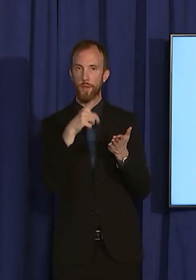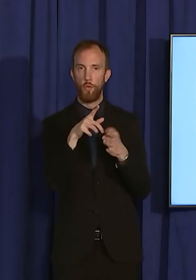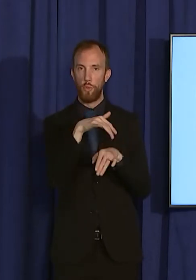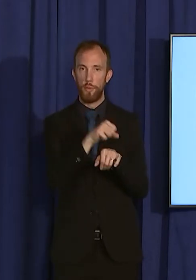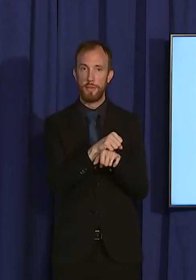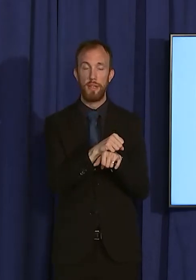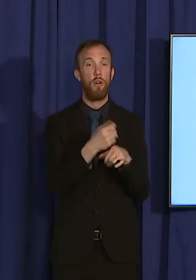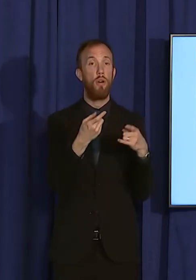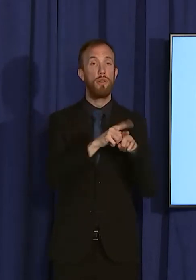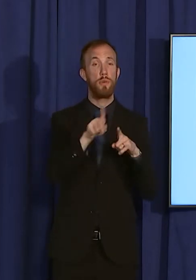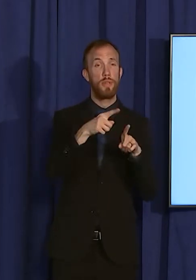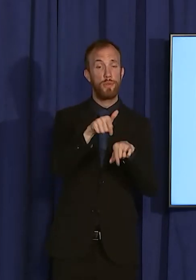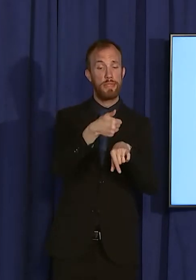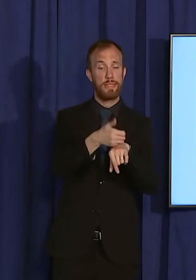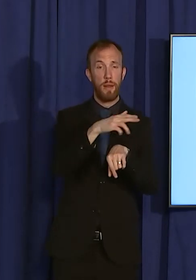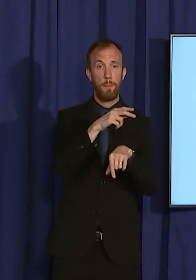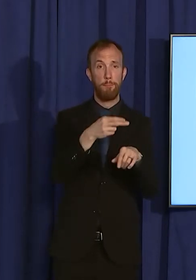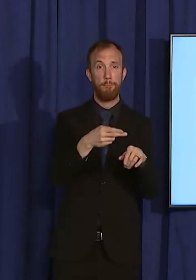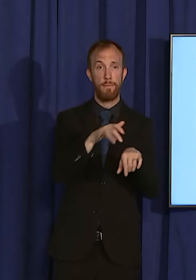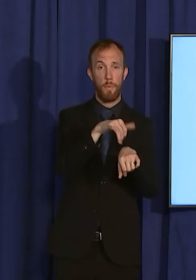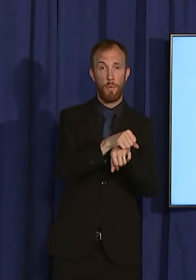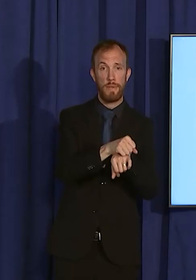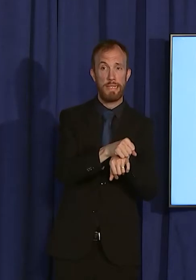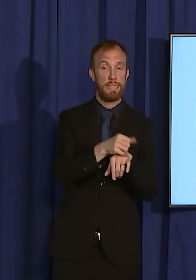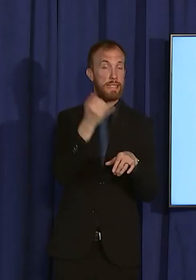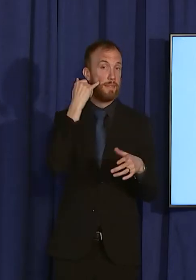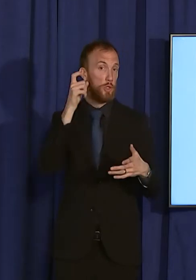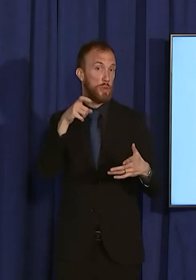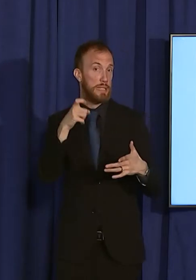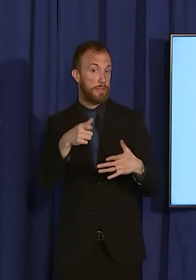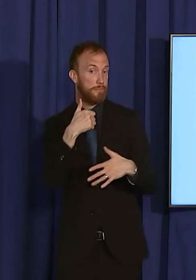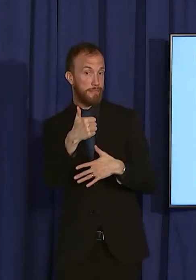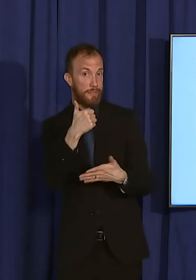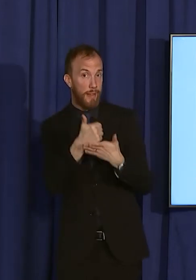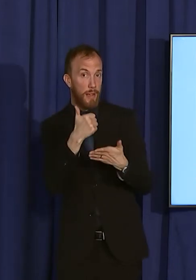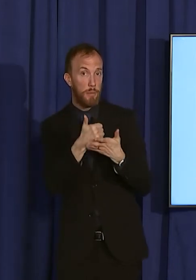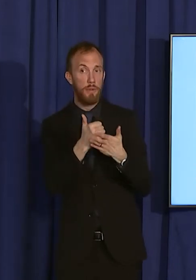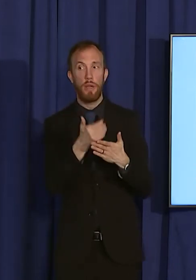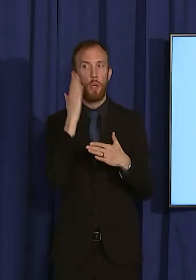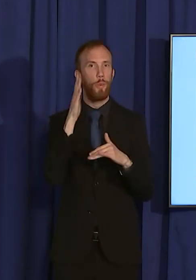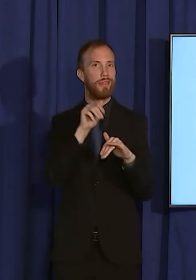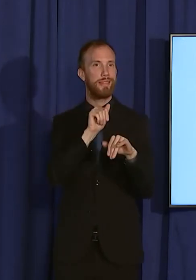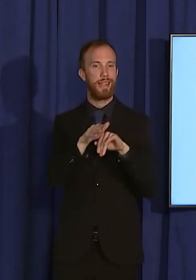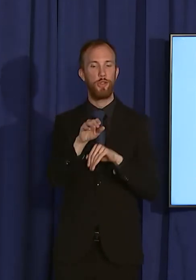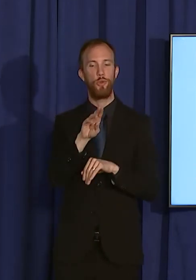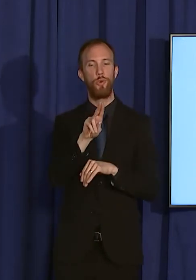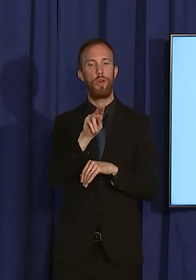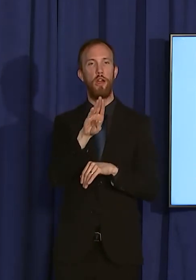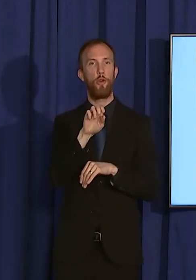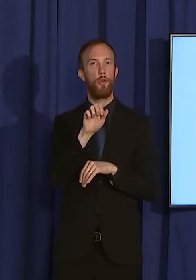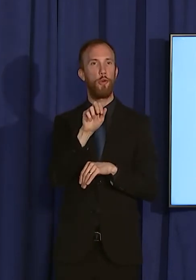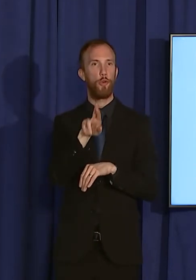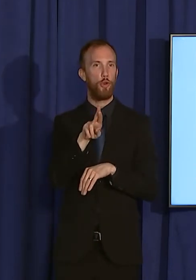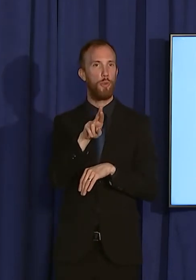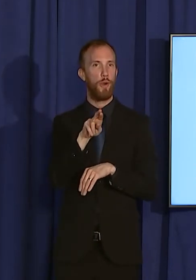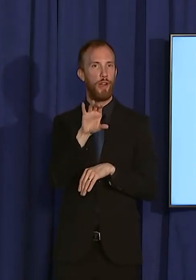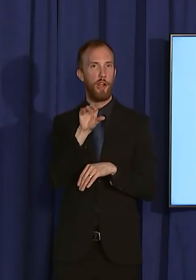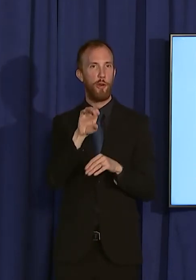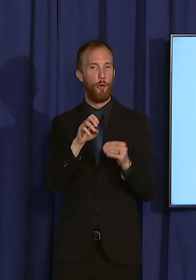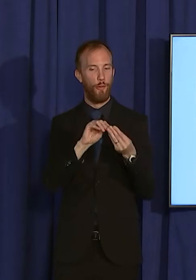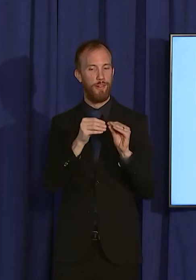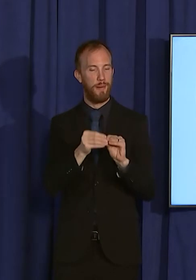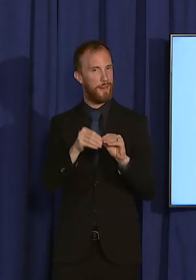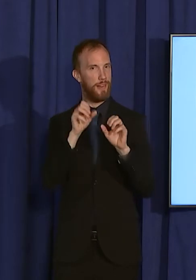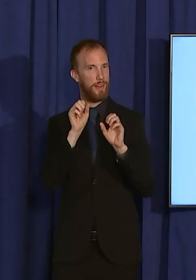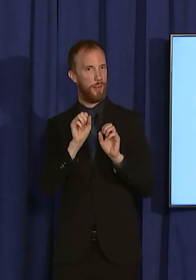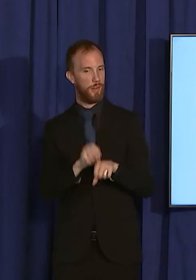transportation help, we'll send you an Uber code there and from any City of Chicago site. Those are the ones that say Protect Chicago.